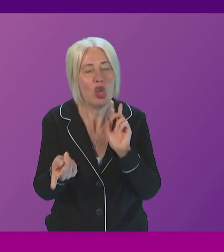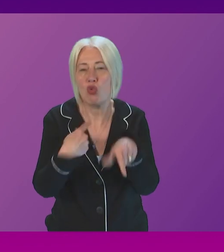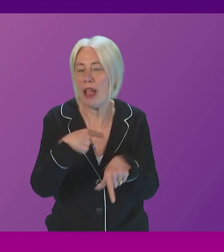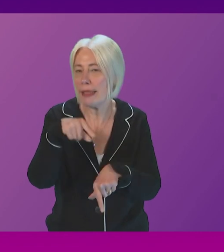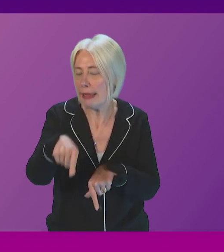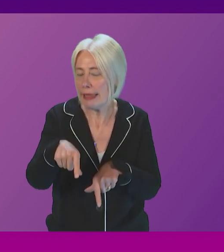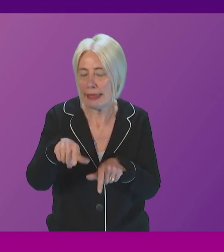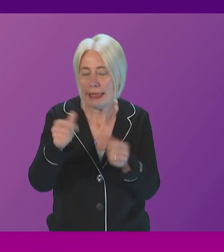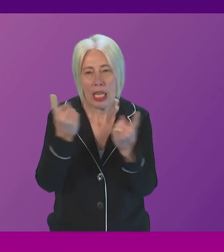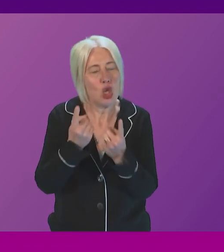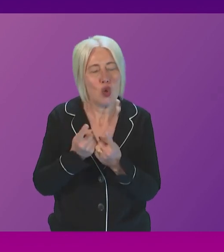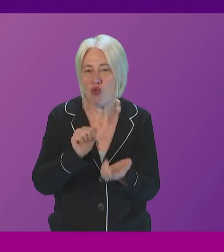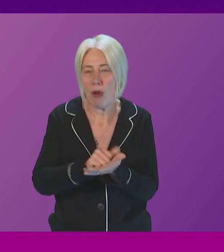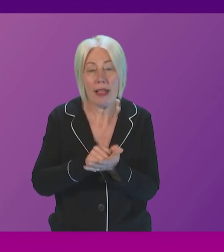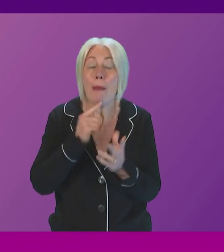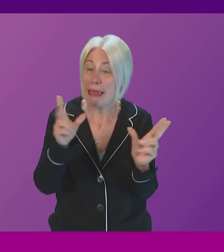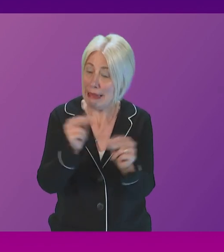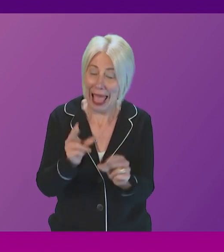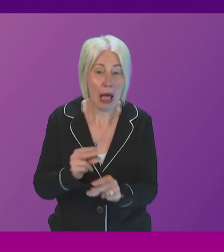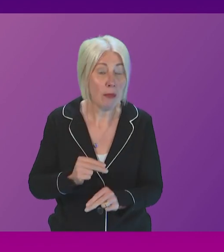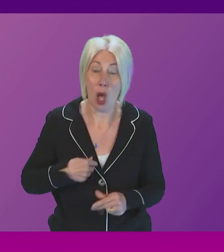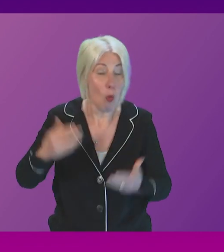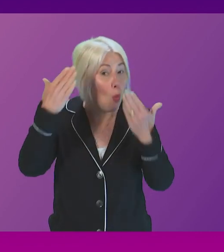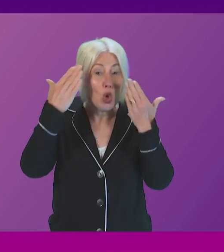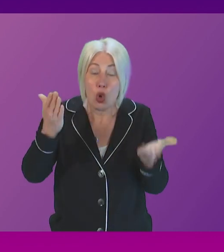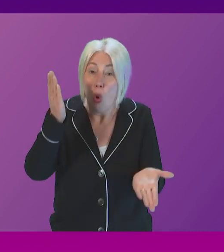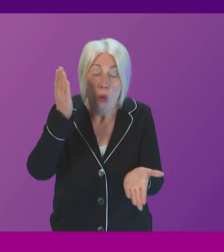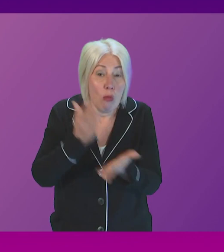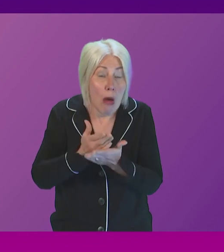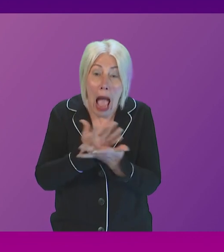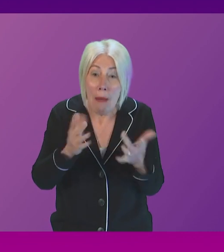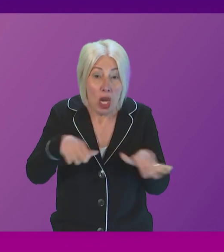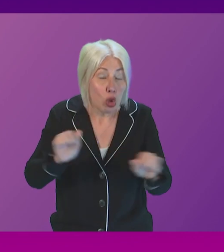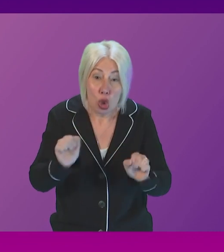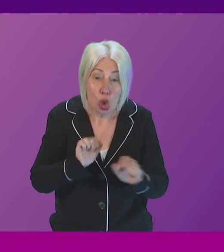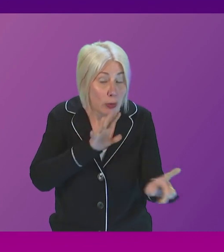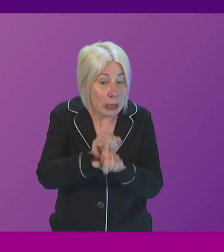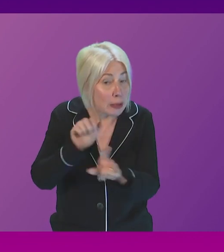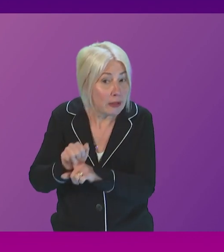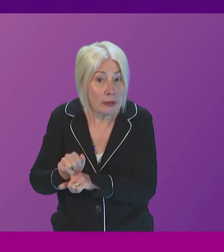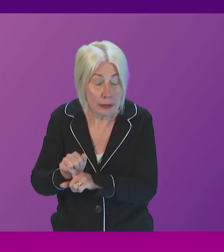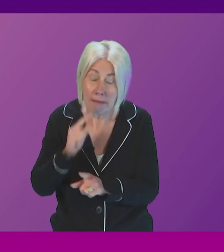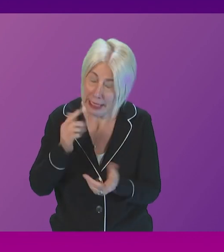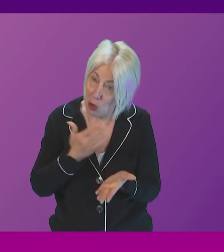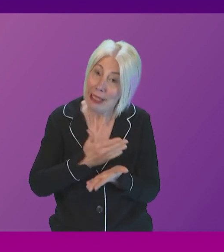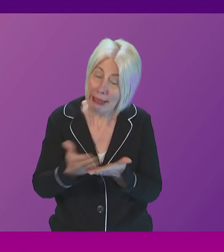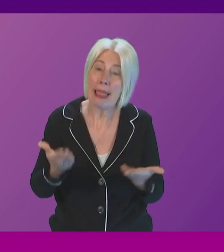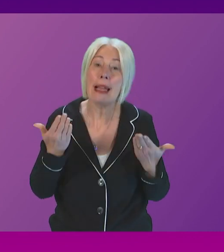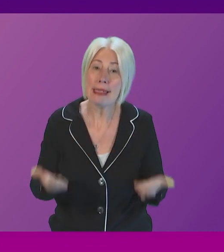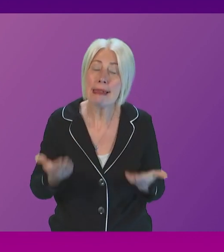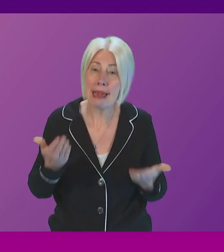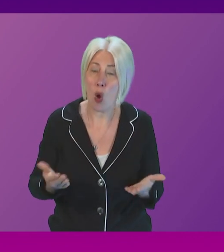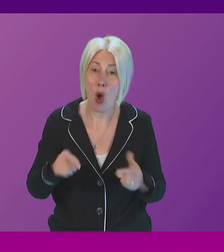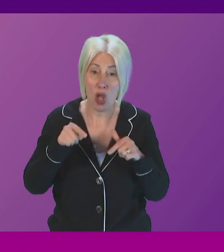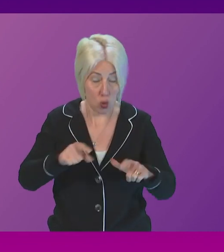correctly. With the gaps mentioned and the unknown number of unidentified cases, it is becoming increasingly clear that